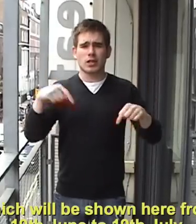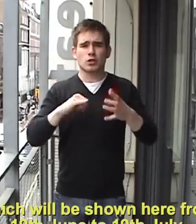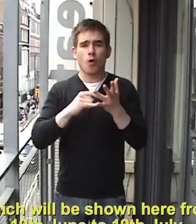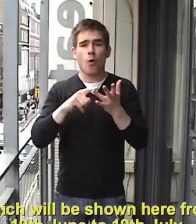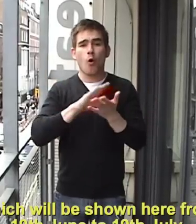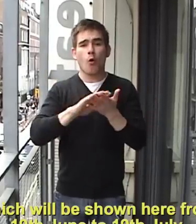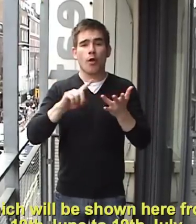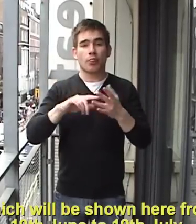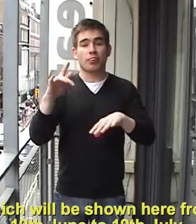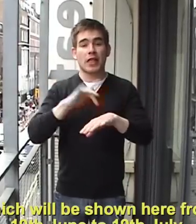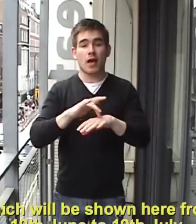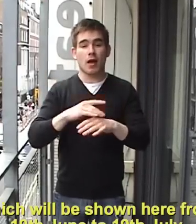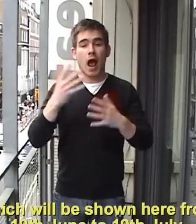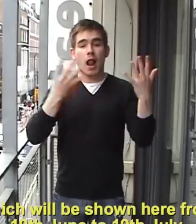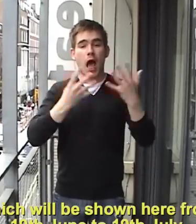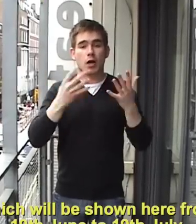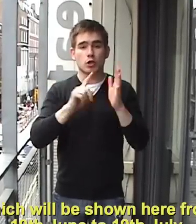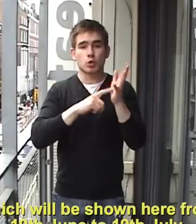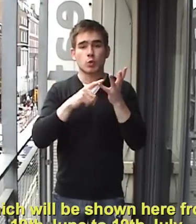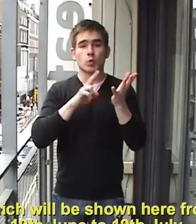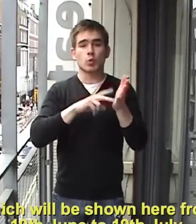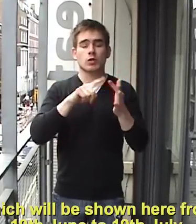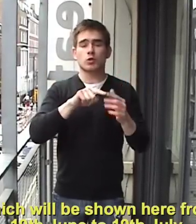Which will be shown here from the 19th of June to the 19th of July.